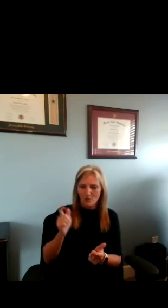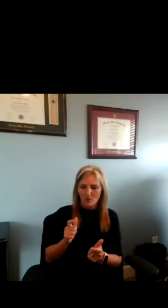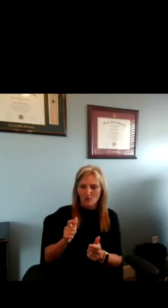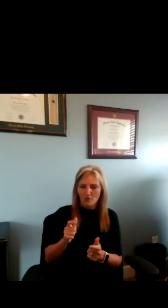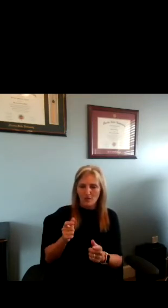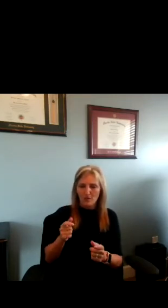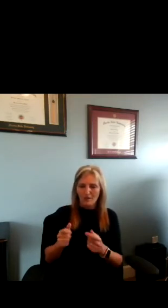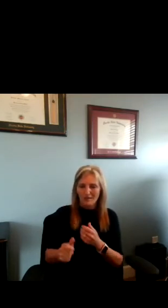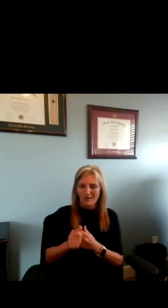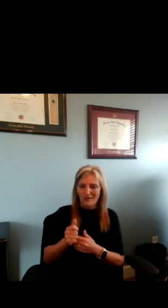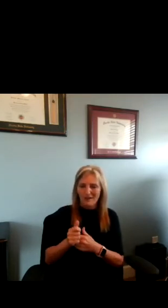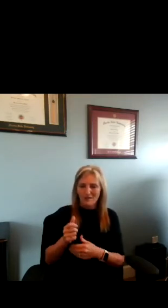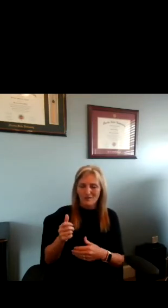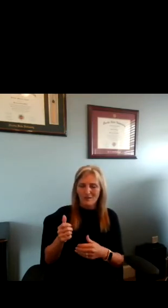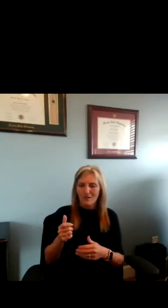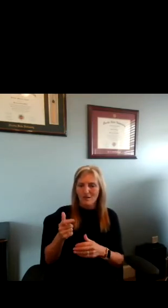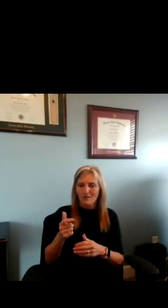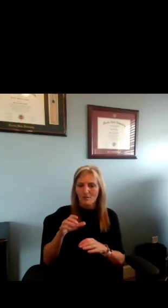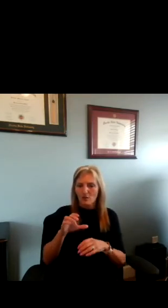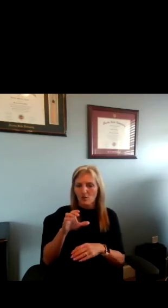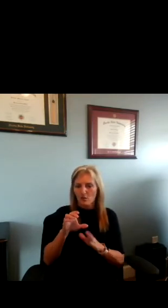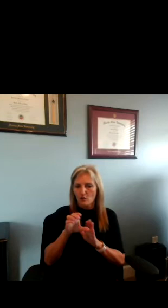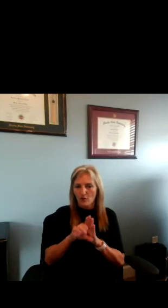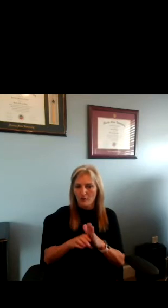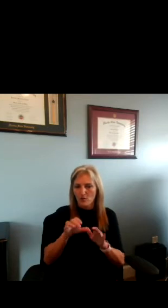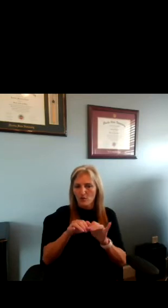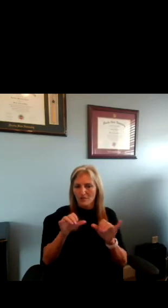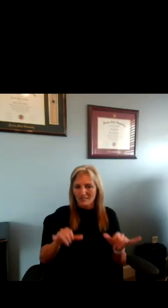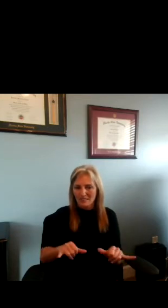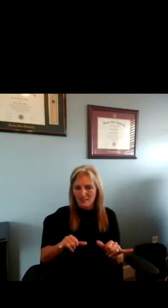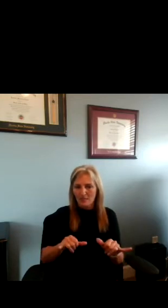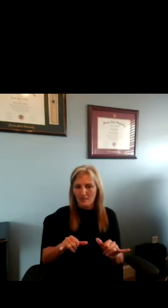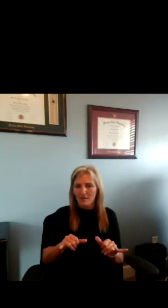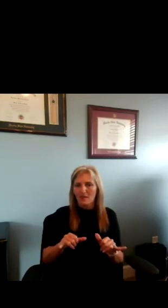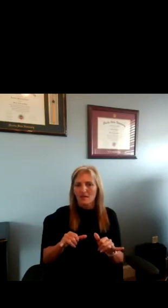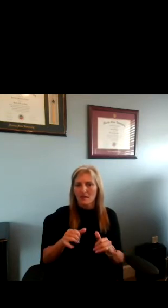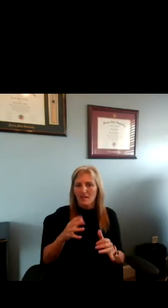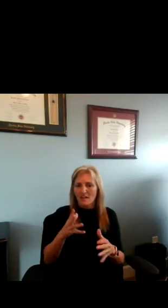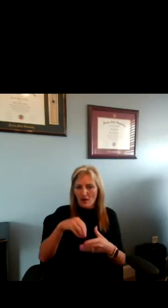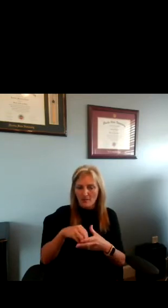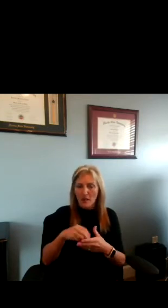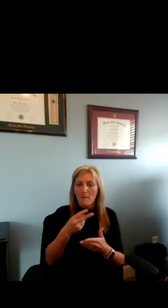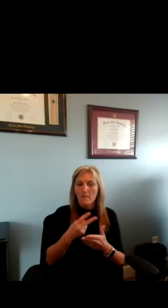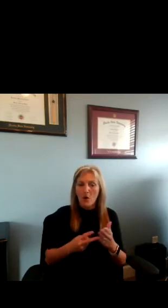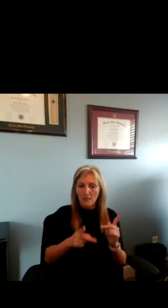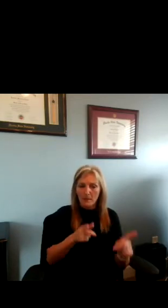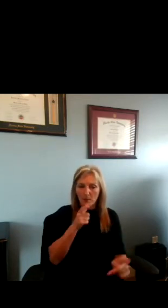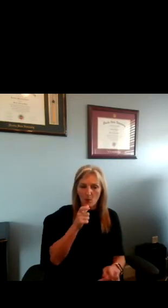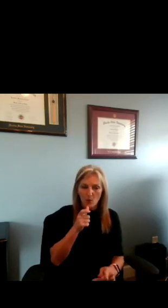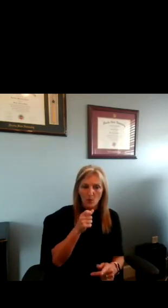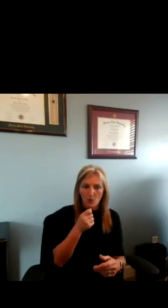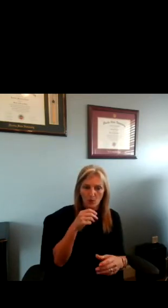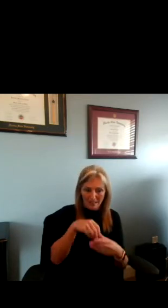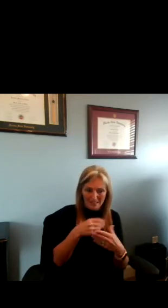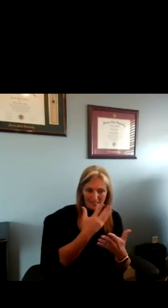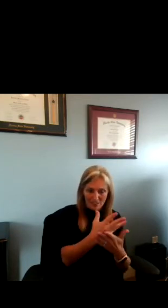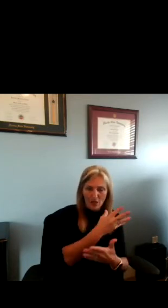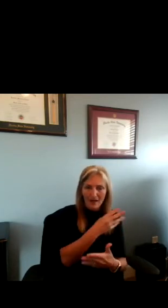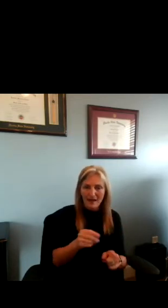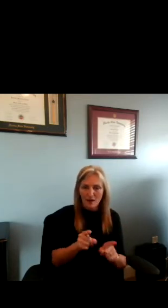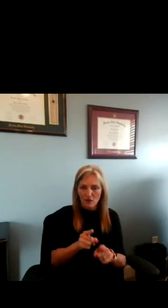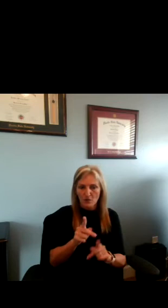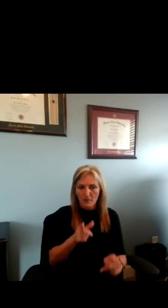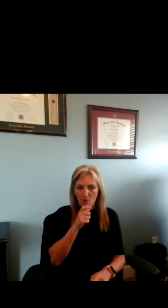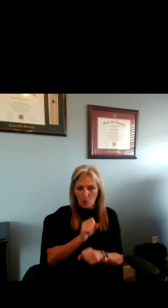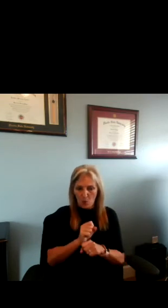criminal legal system involvement, both for those who are incarcerated there and those who work within it. PRI